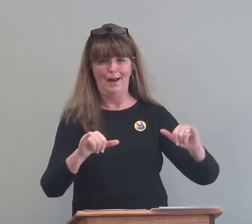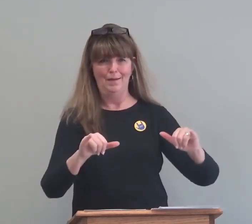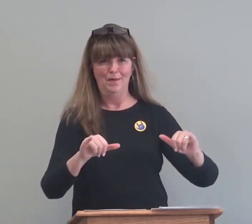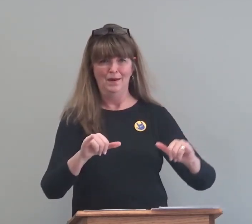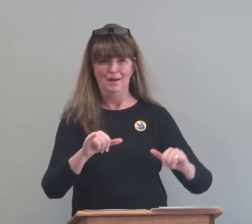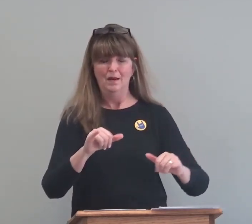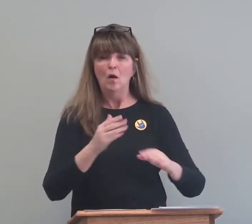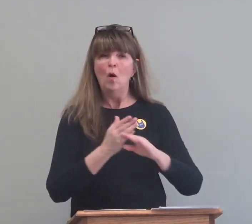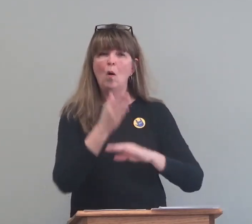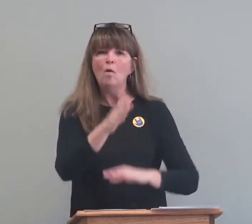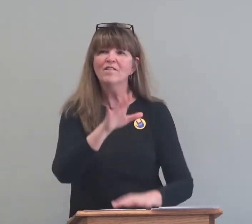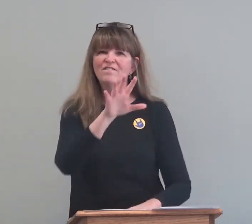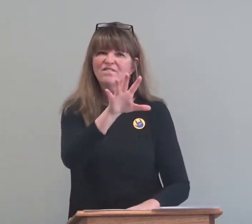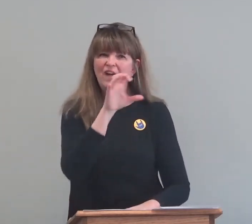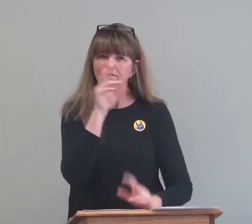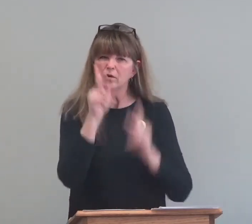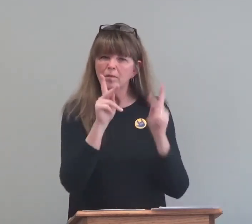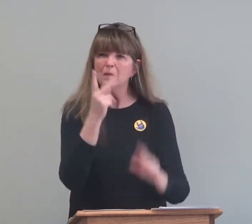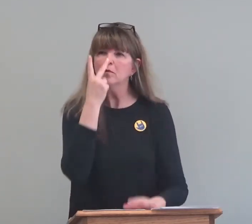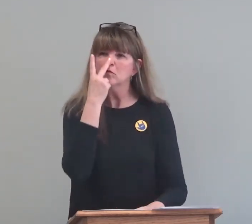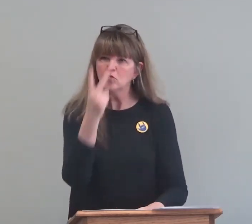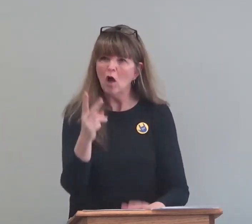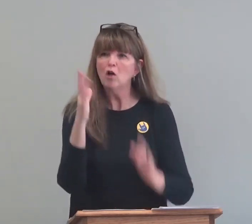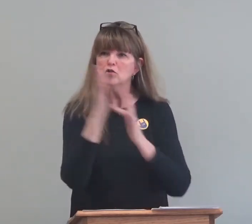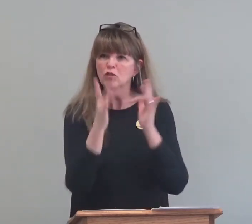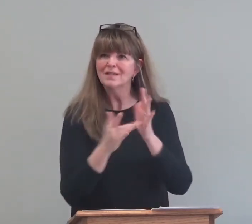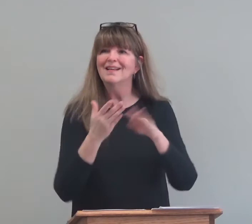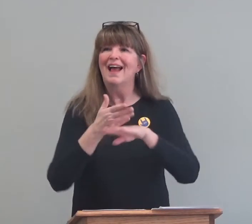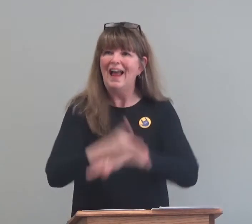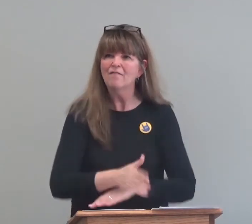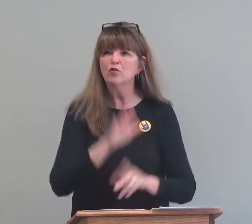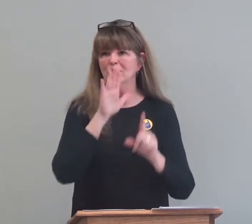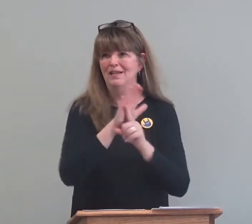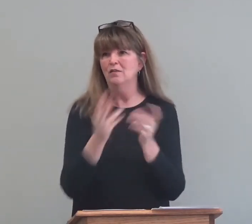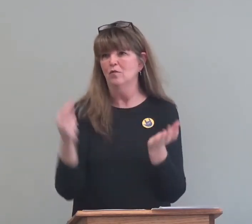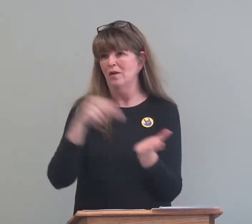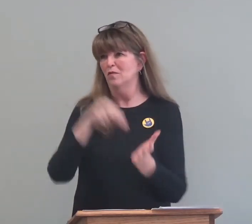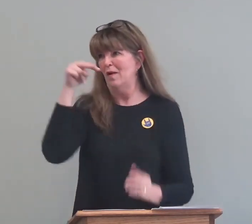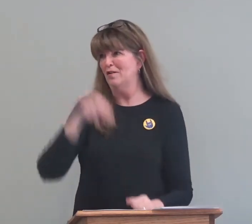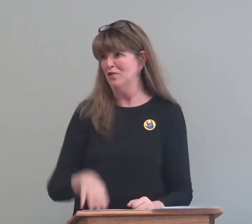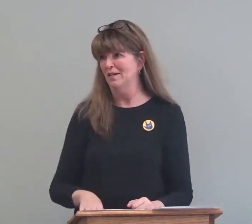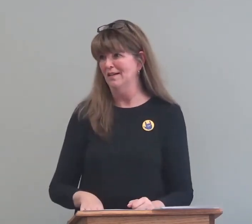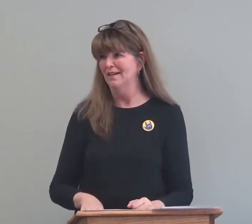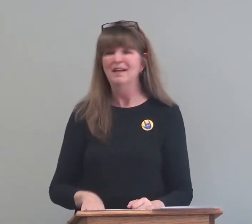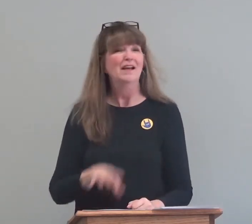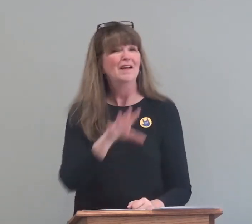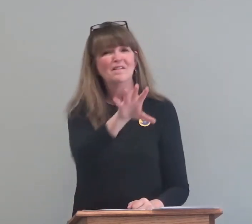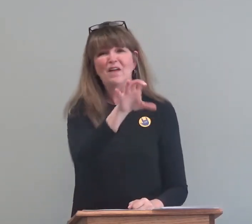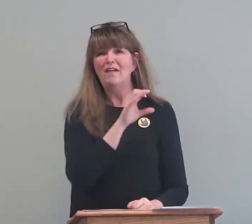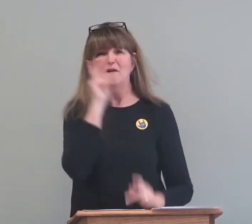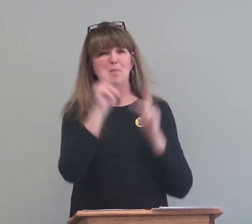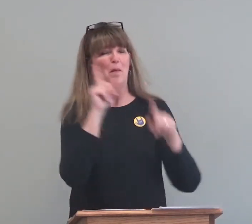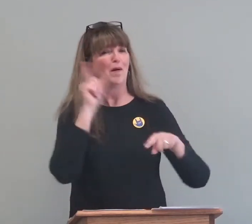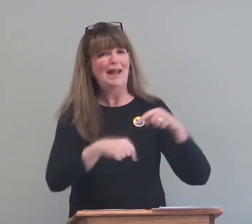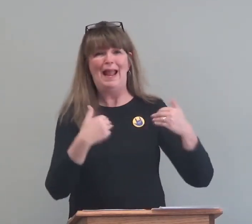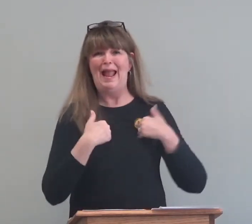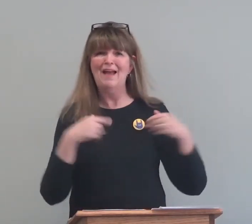But hallucination didn't happen at the same time because over 500 people saw Jesus after his